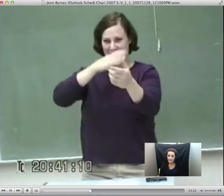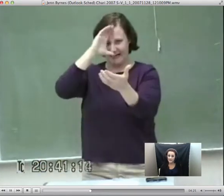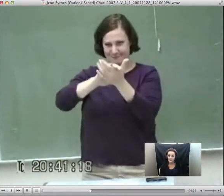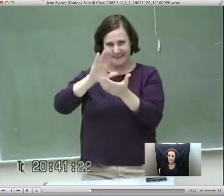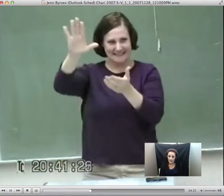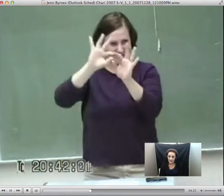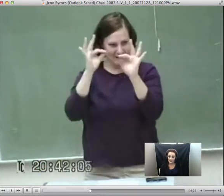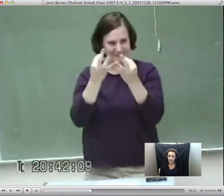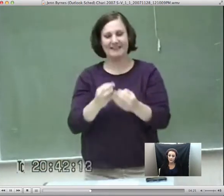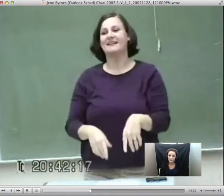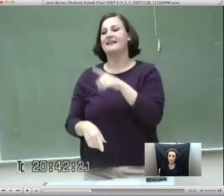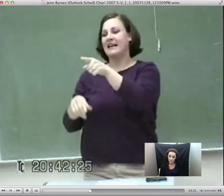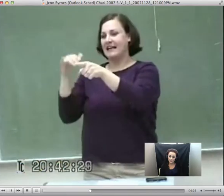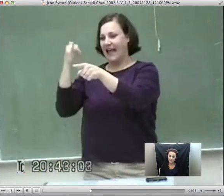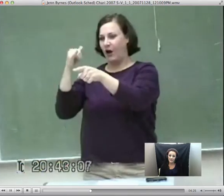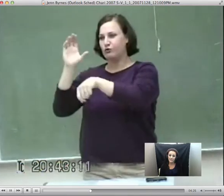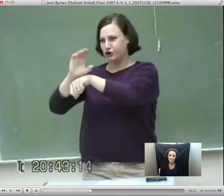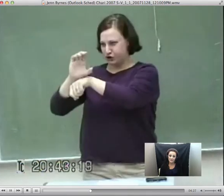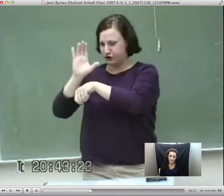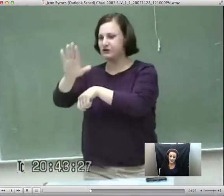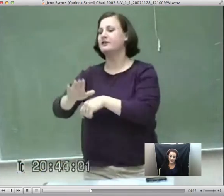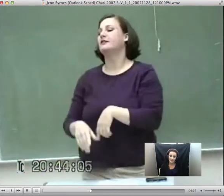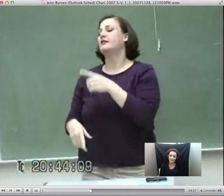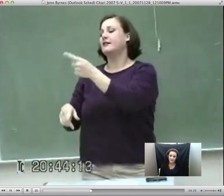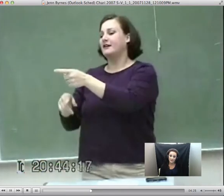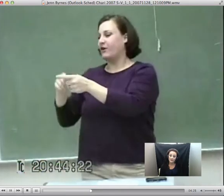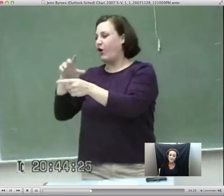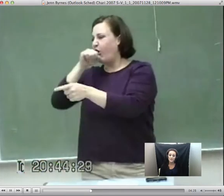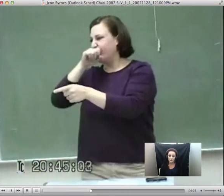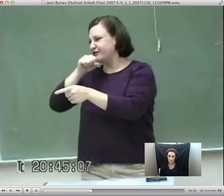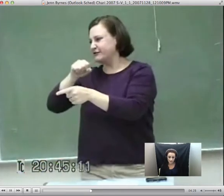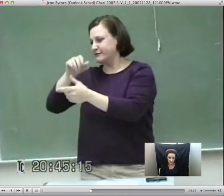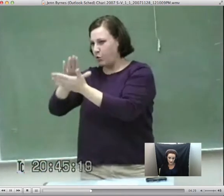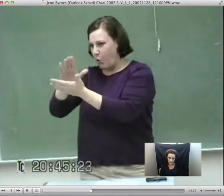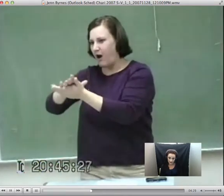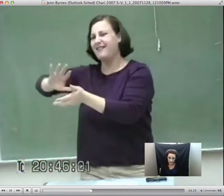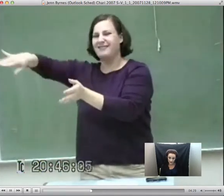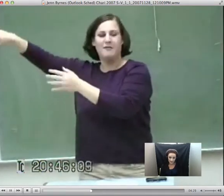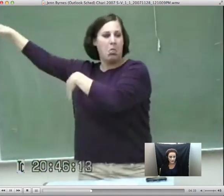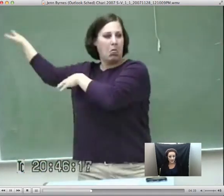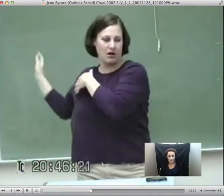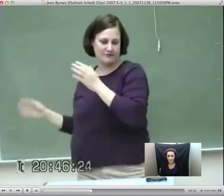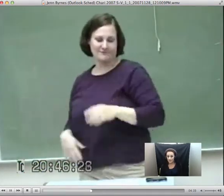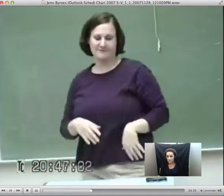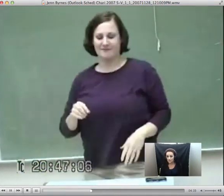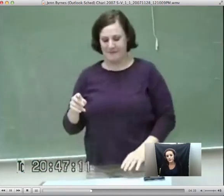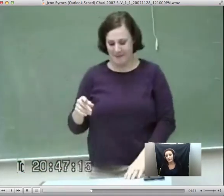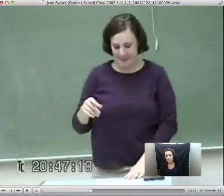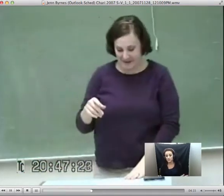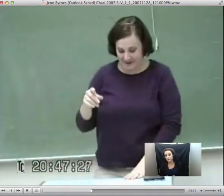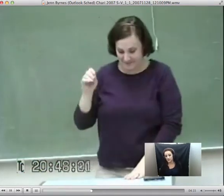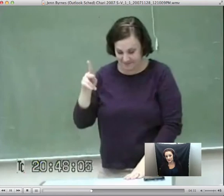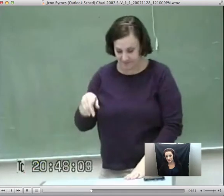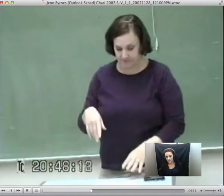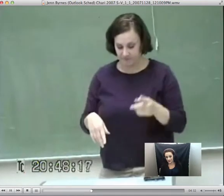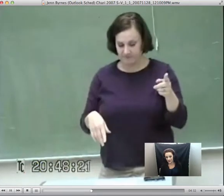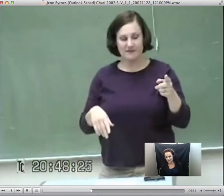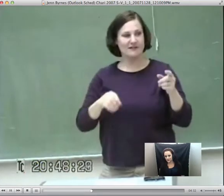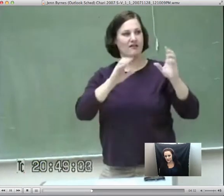to my family, and blue, that's my husband's family, and yellow, that's my church responsibilities, and orange is my school responsibilities, and so on and